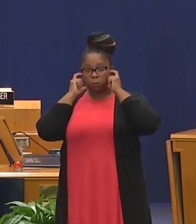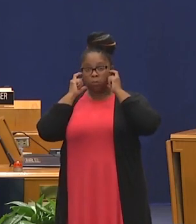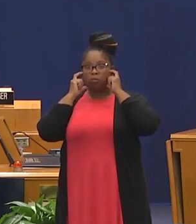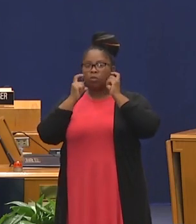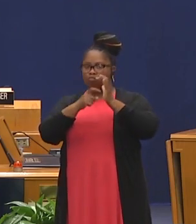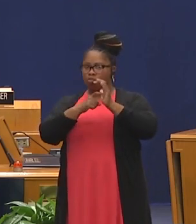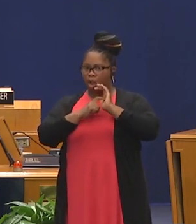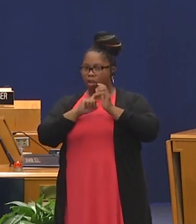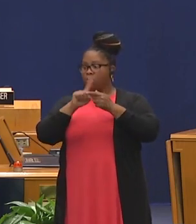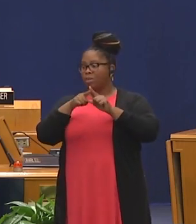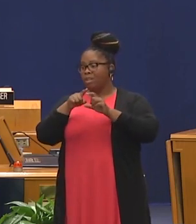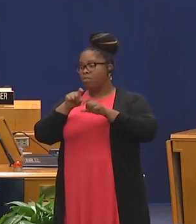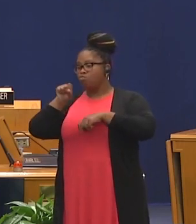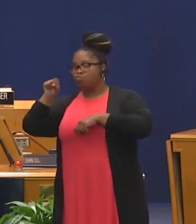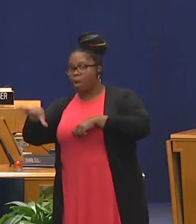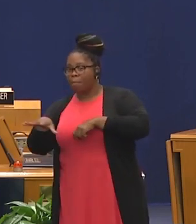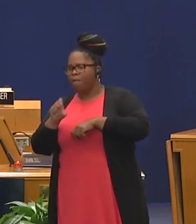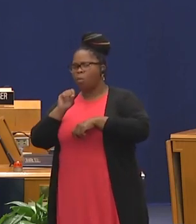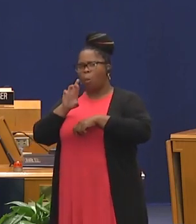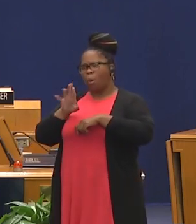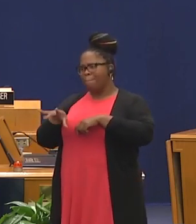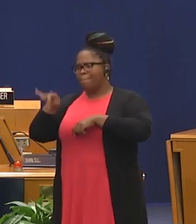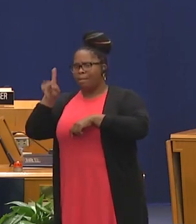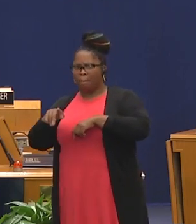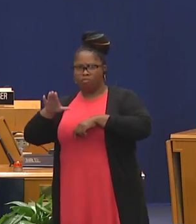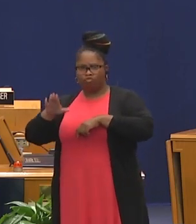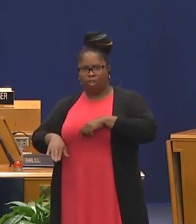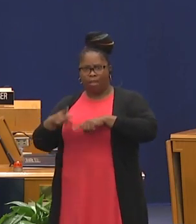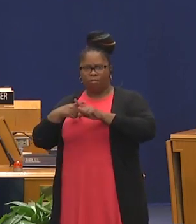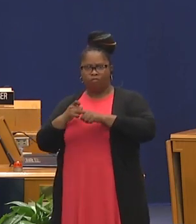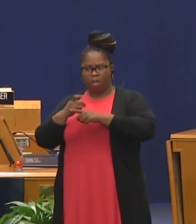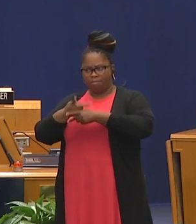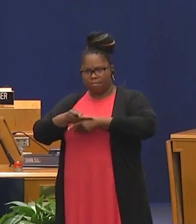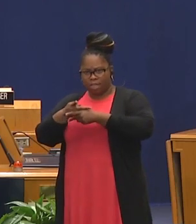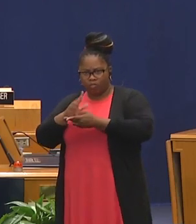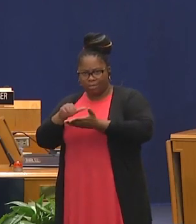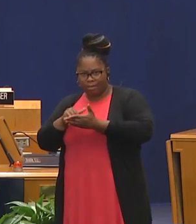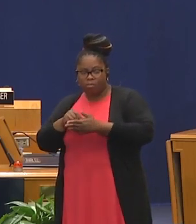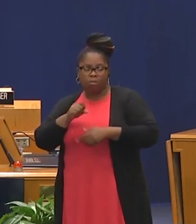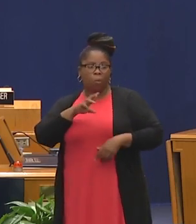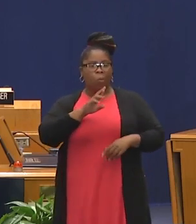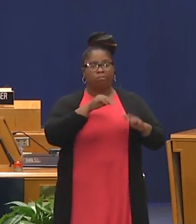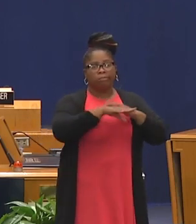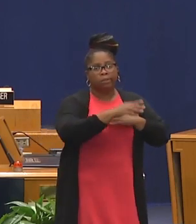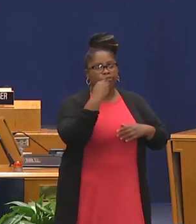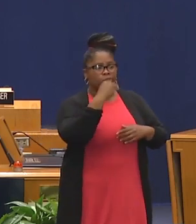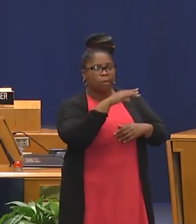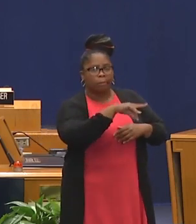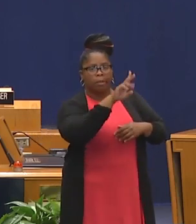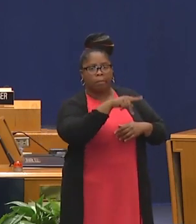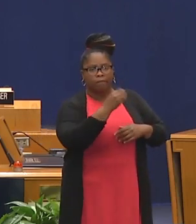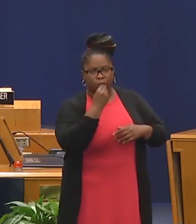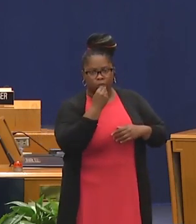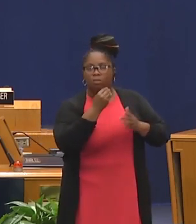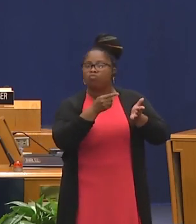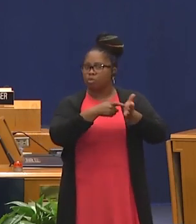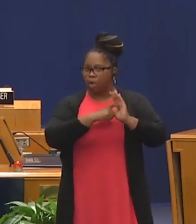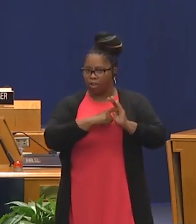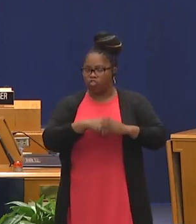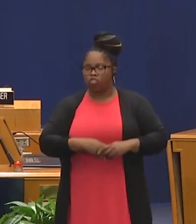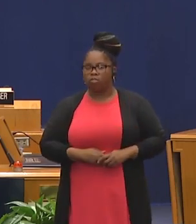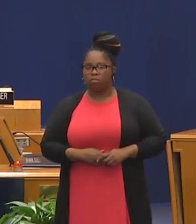off or pick up your child from childcare and when you pick up food from a restaurant. Wear a cloth face covering if